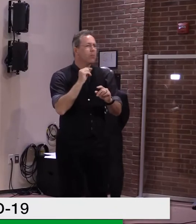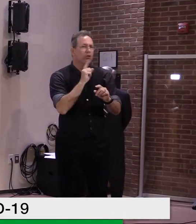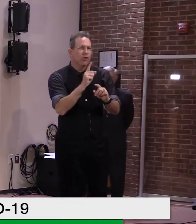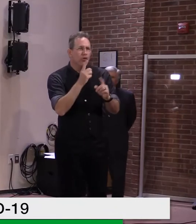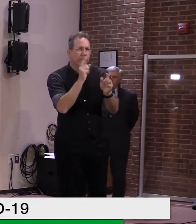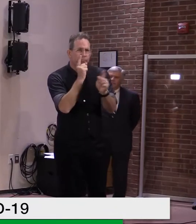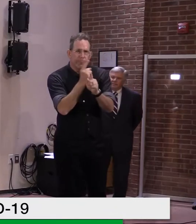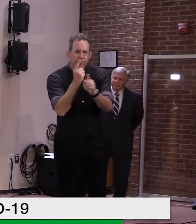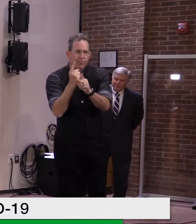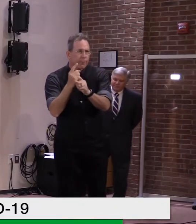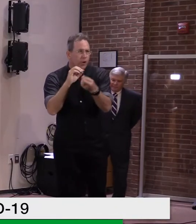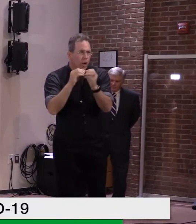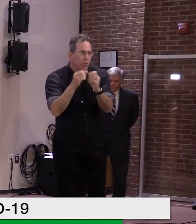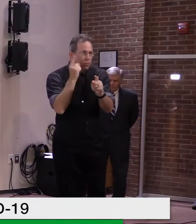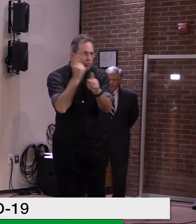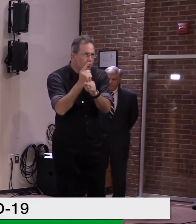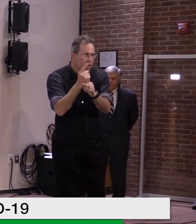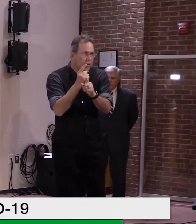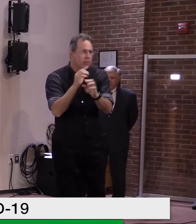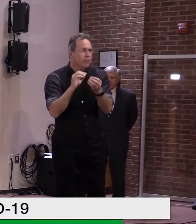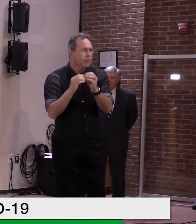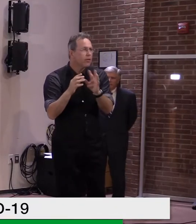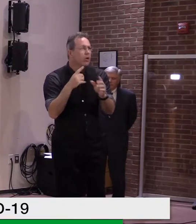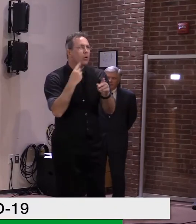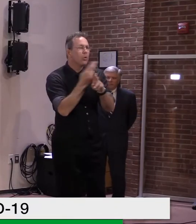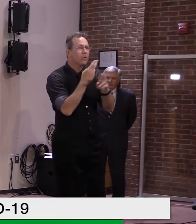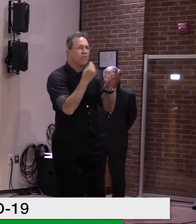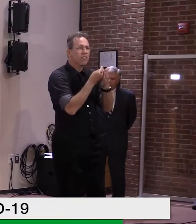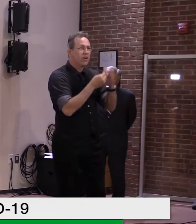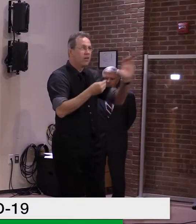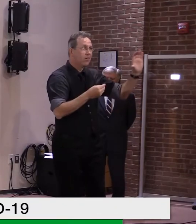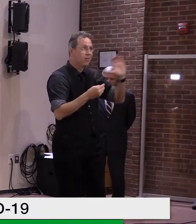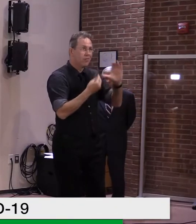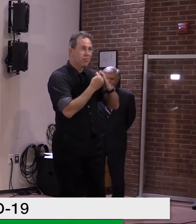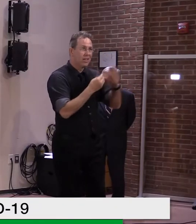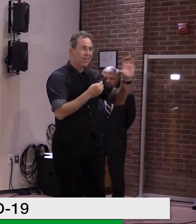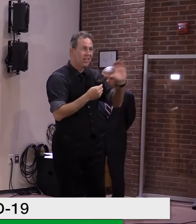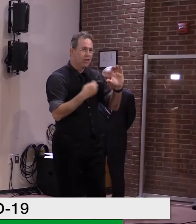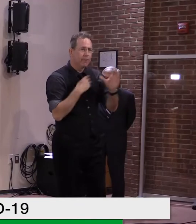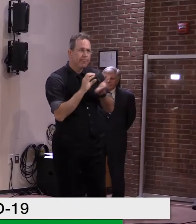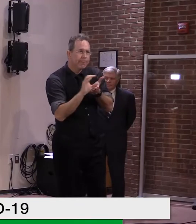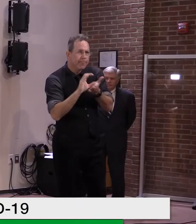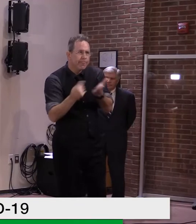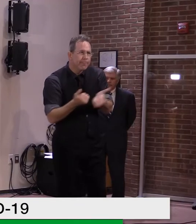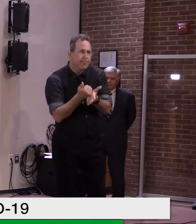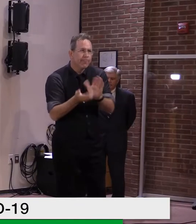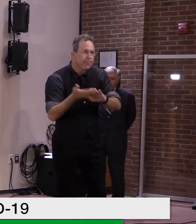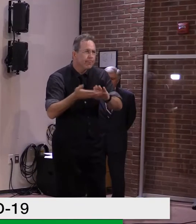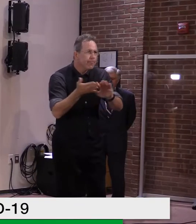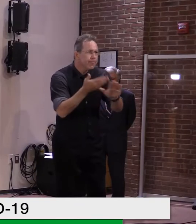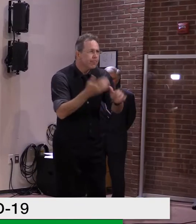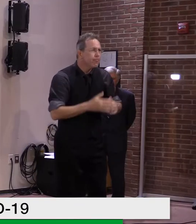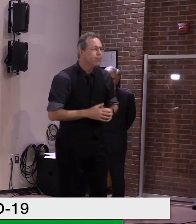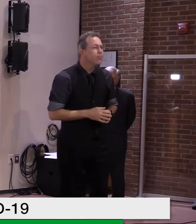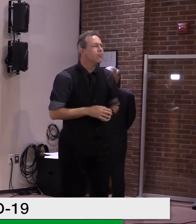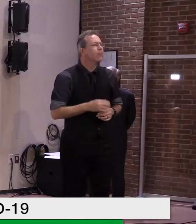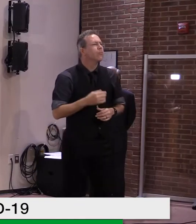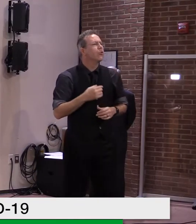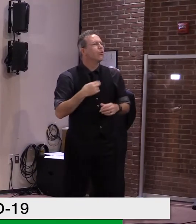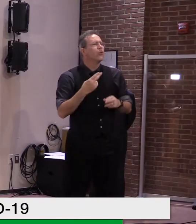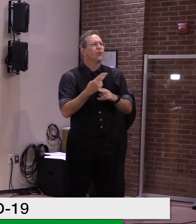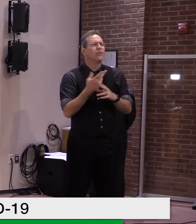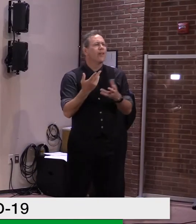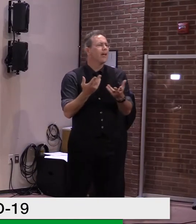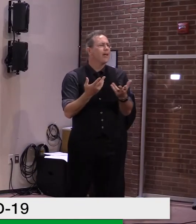to utilize the funding that's coming to us and be able to use like a regular executive order if